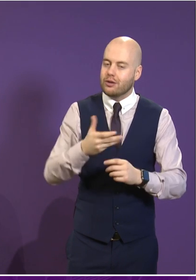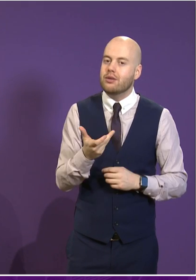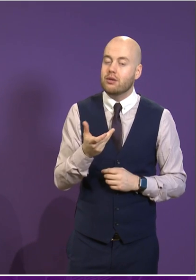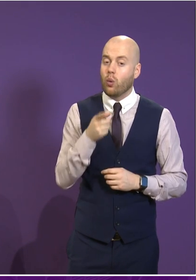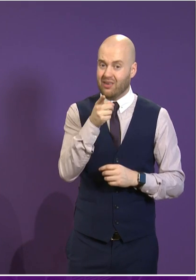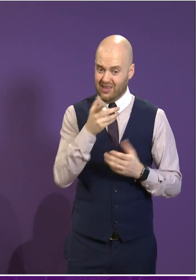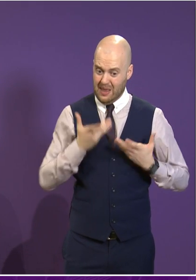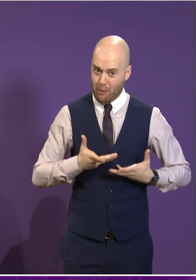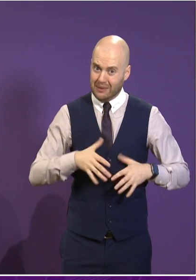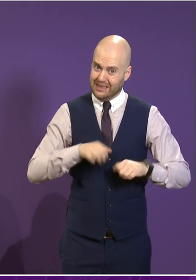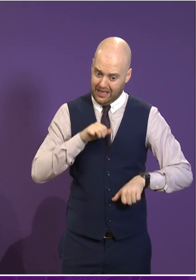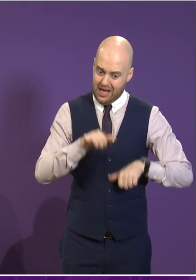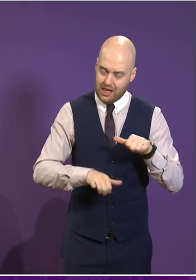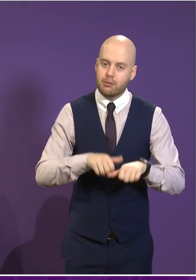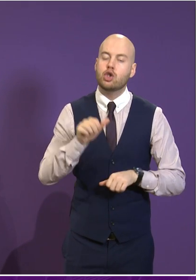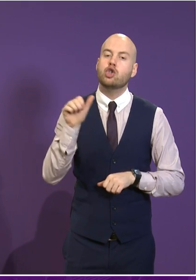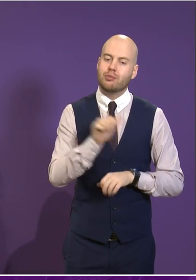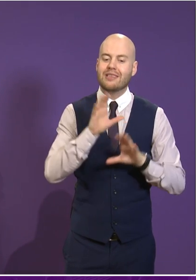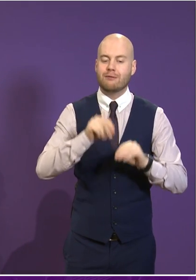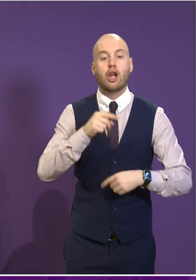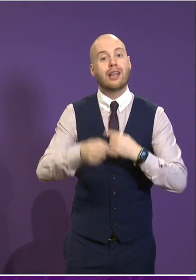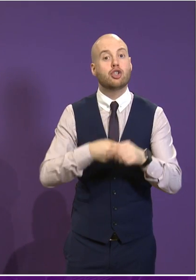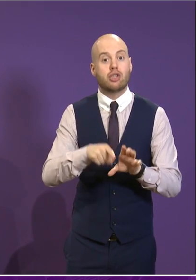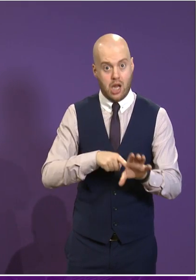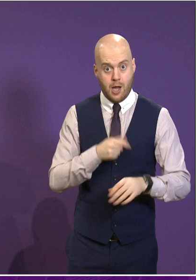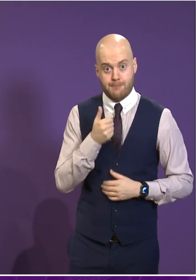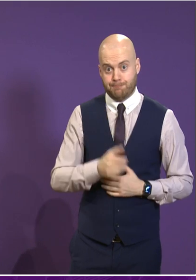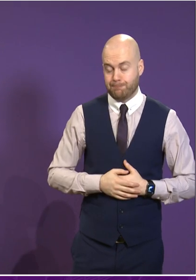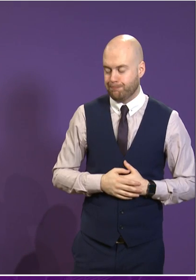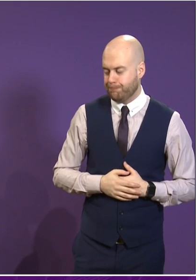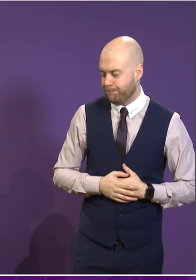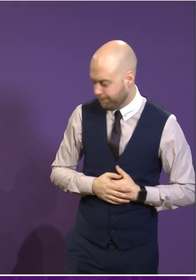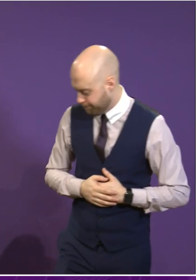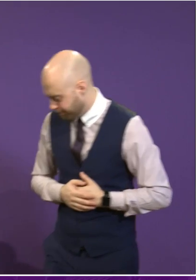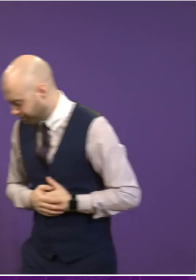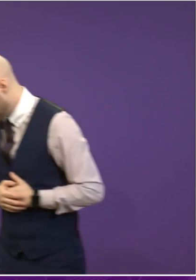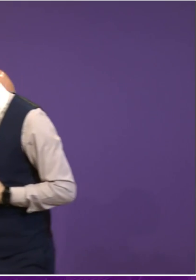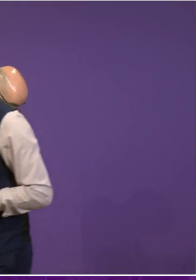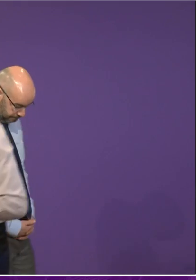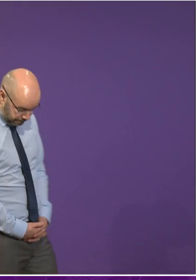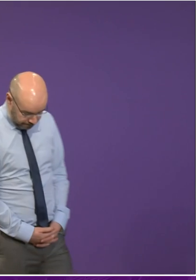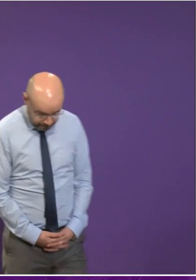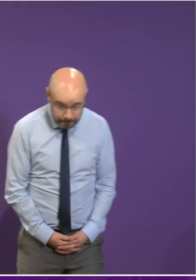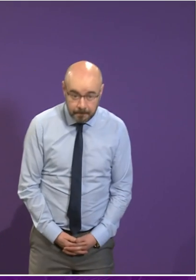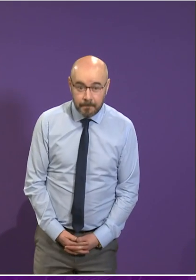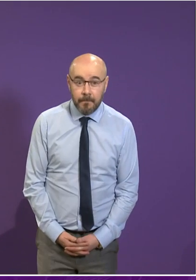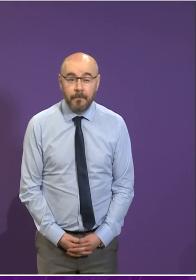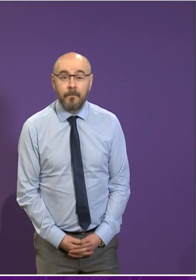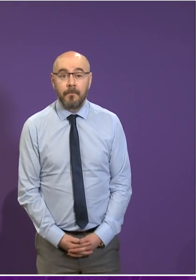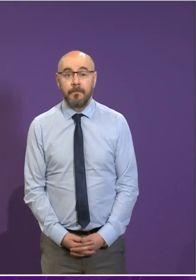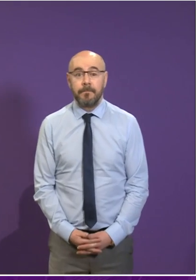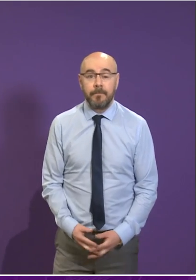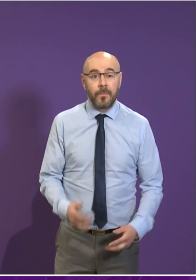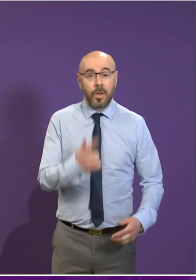undertaken at the moment and should report early next year. Okay, thank you very much. Mary. Thank you.